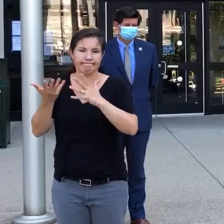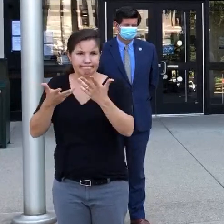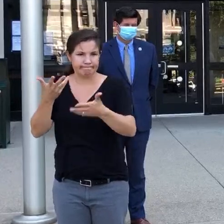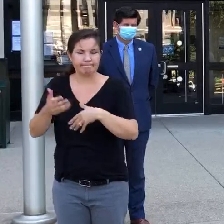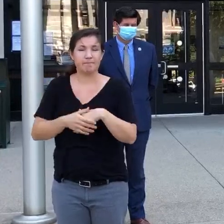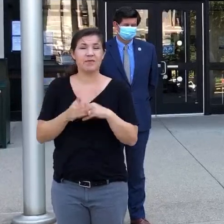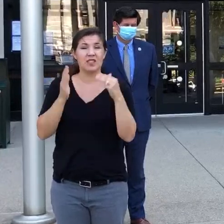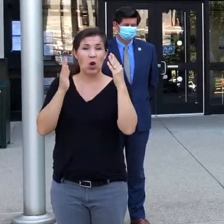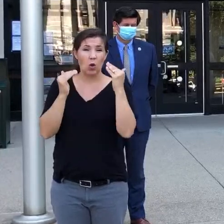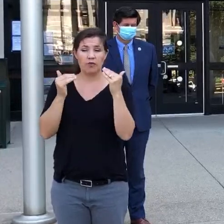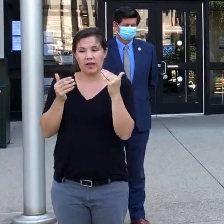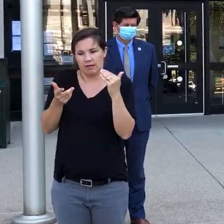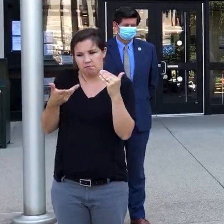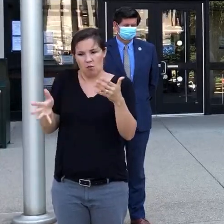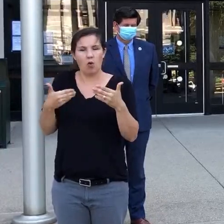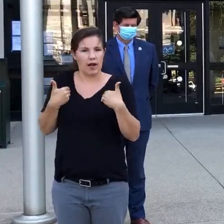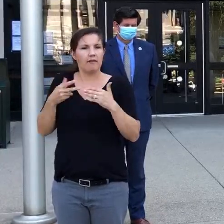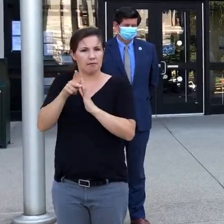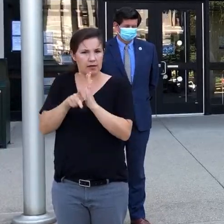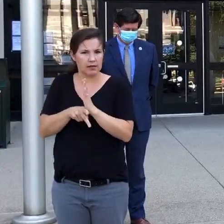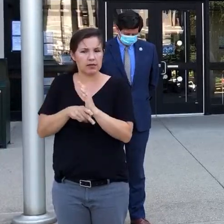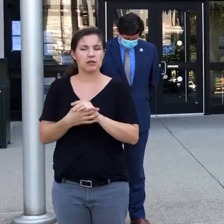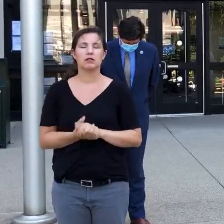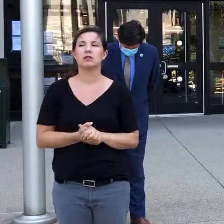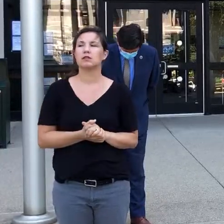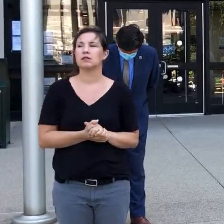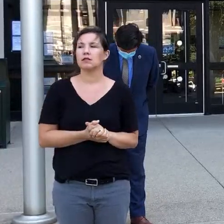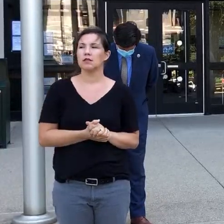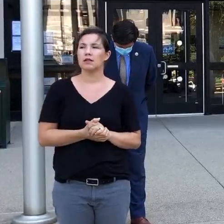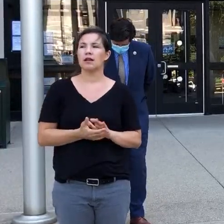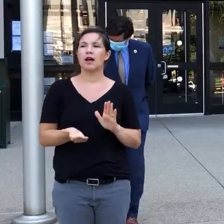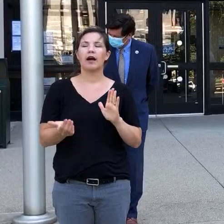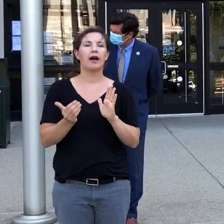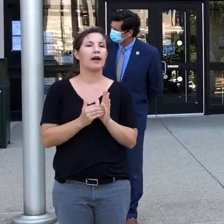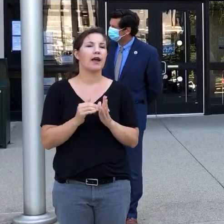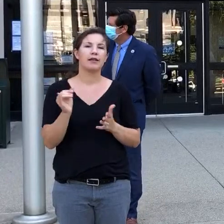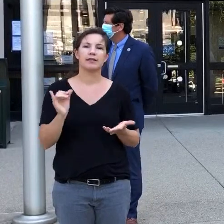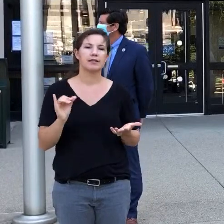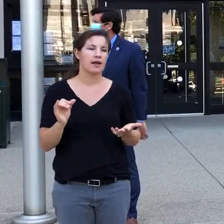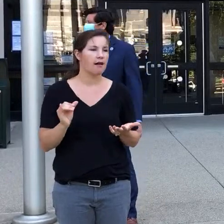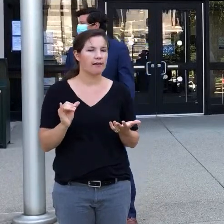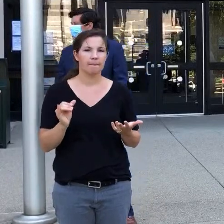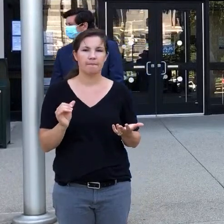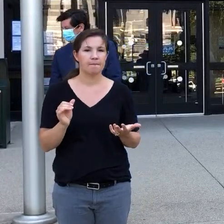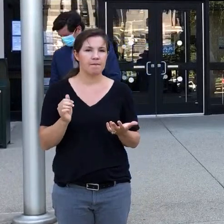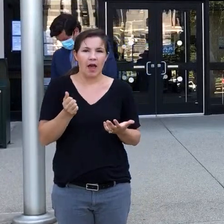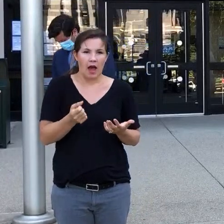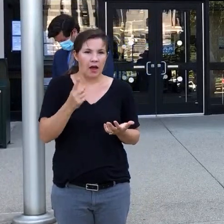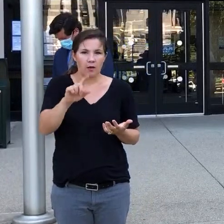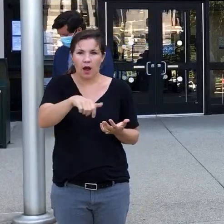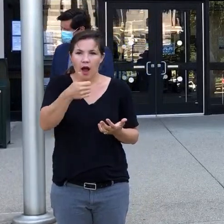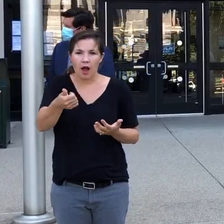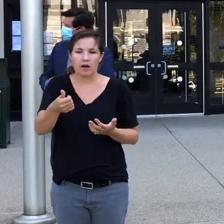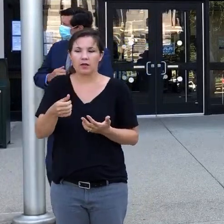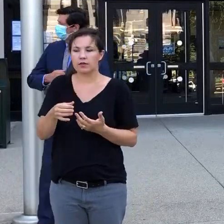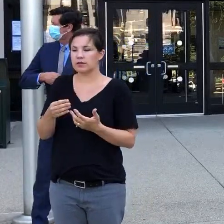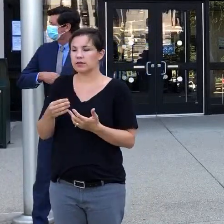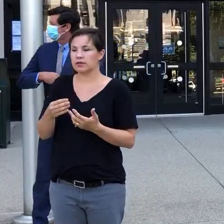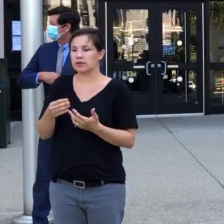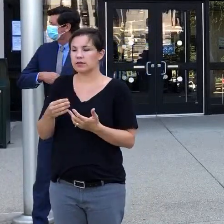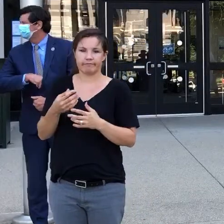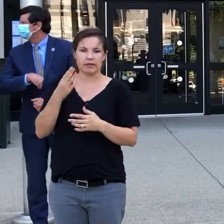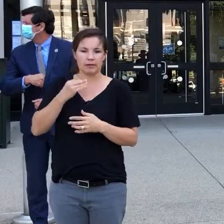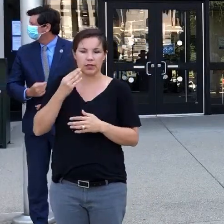hopefully they have policies. I mean, again, it would just be like anybody else who is in quarantine. They'd have to stay in their